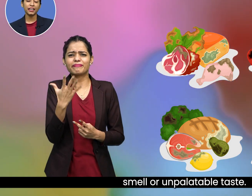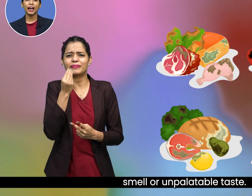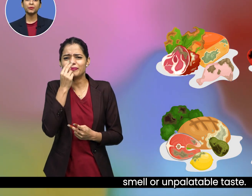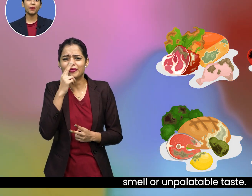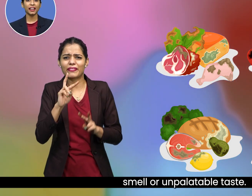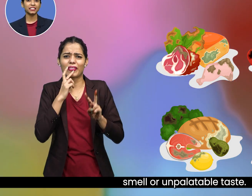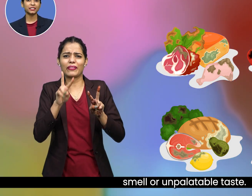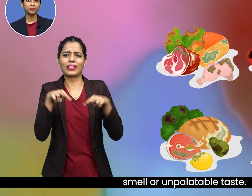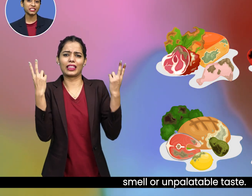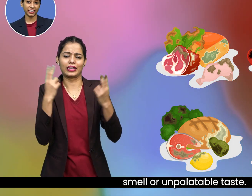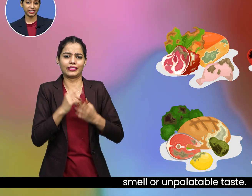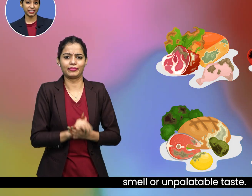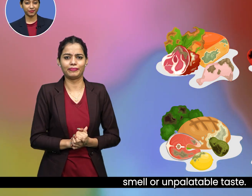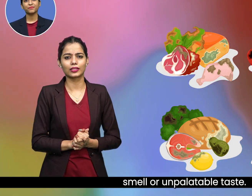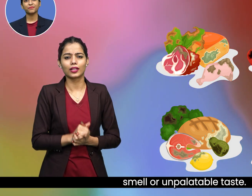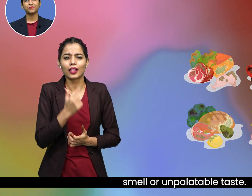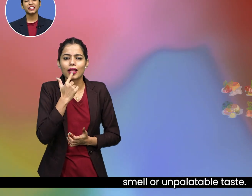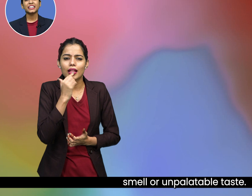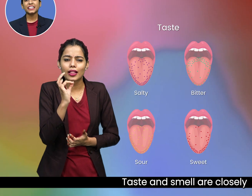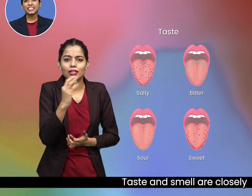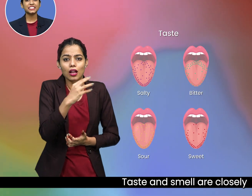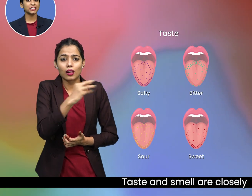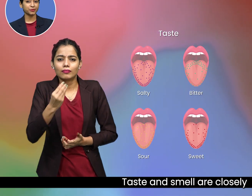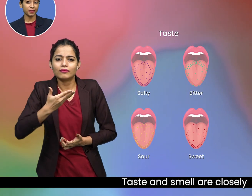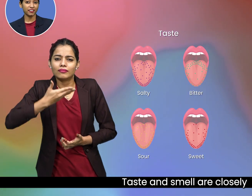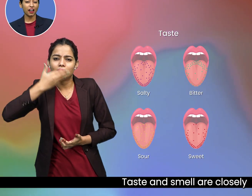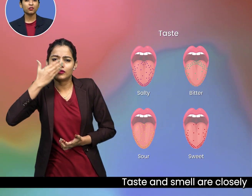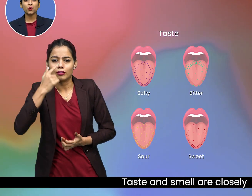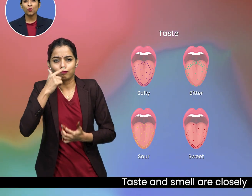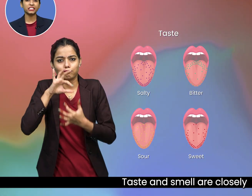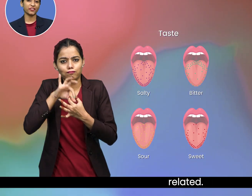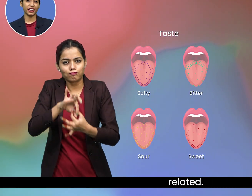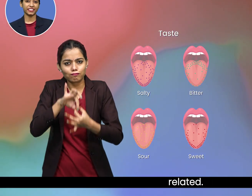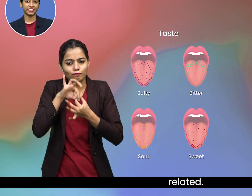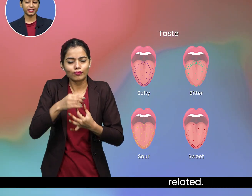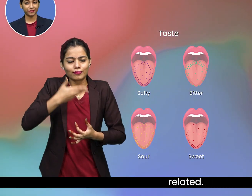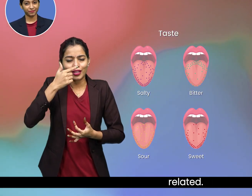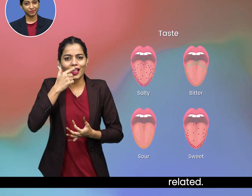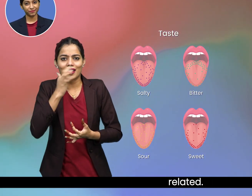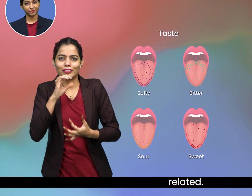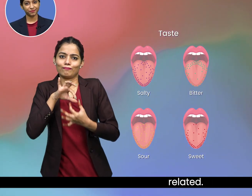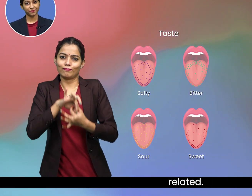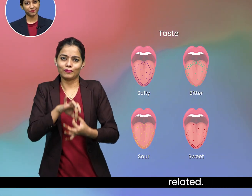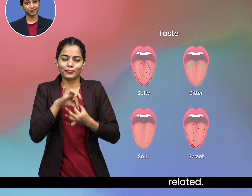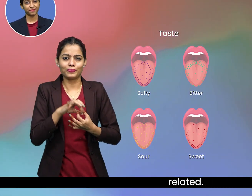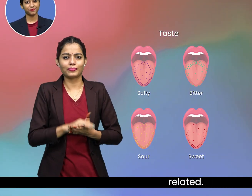or unpalatable taste. Taste and smell are closely related.